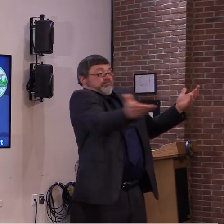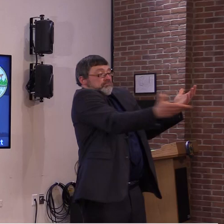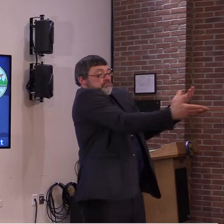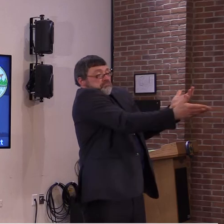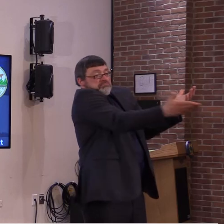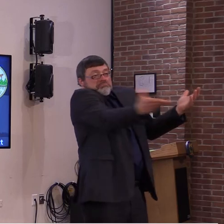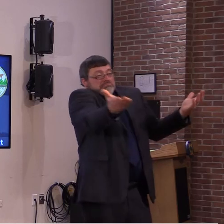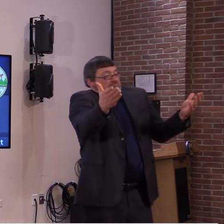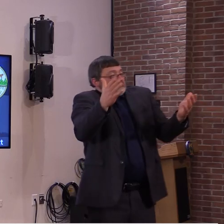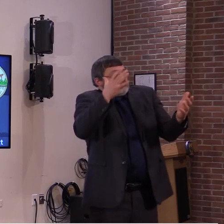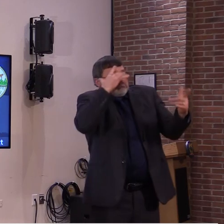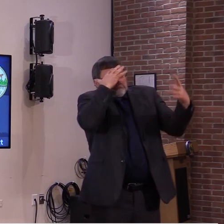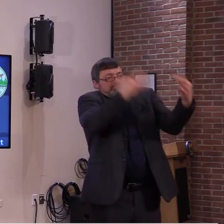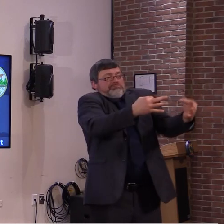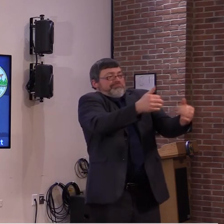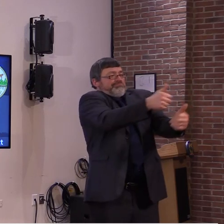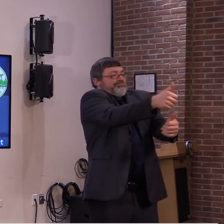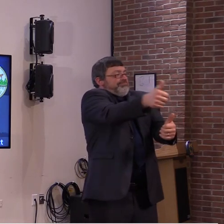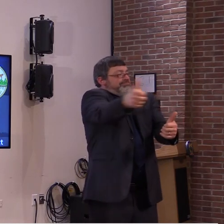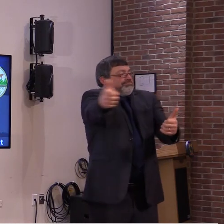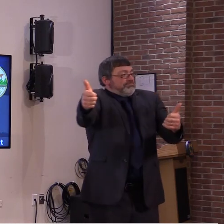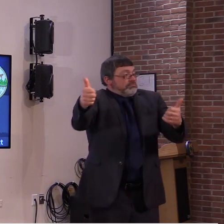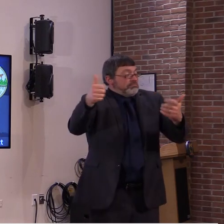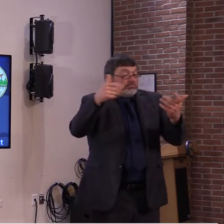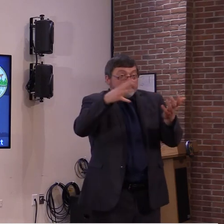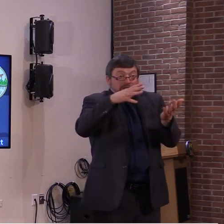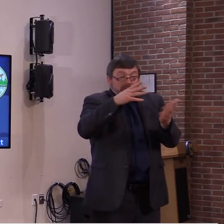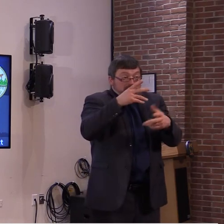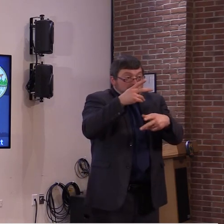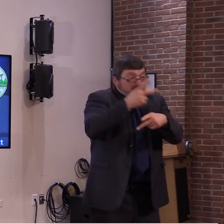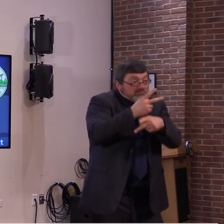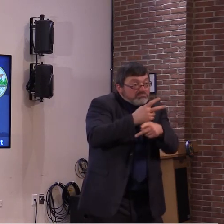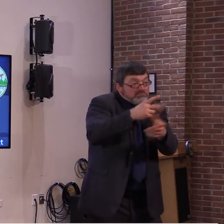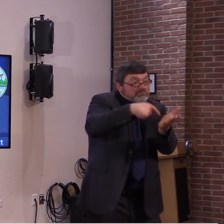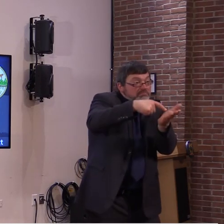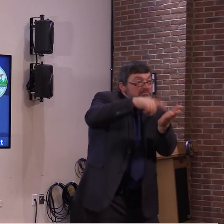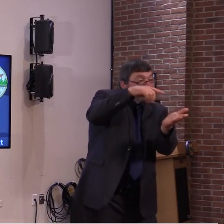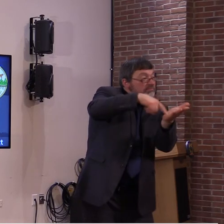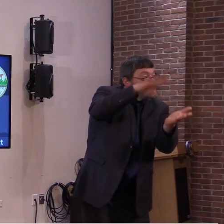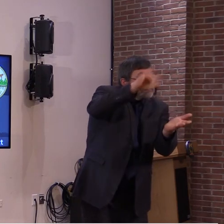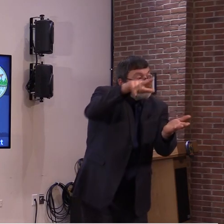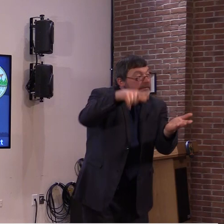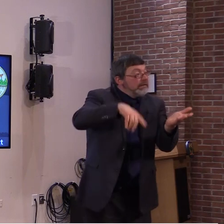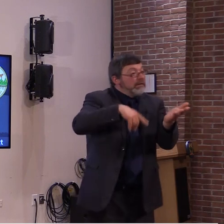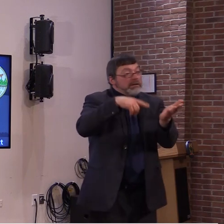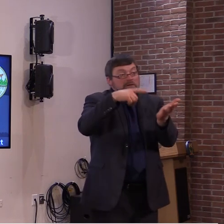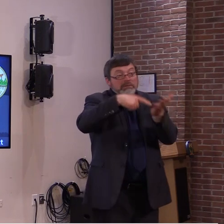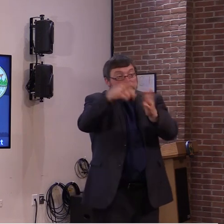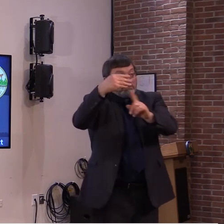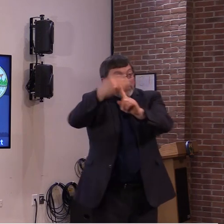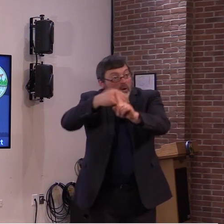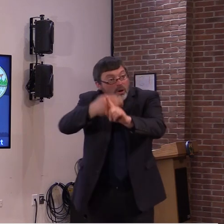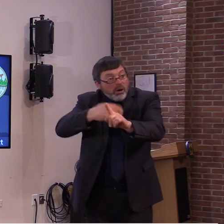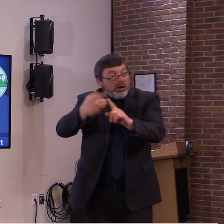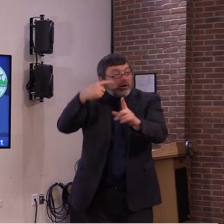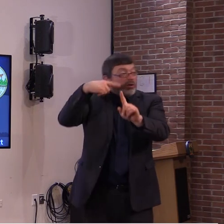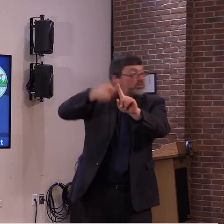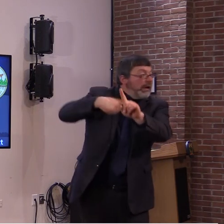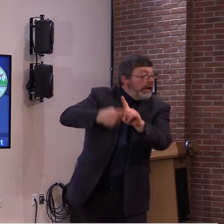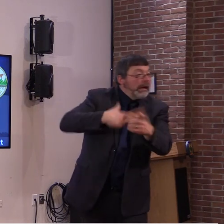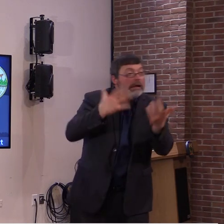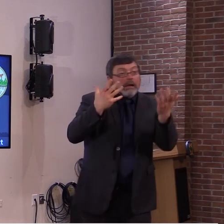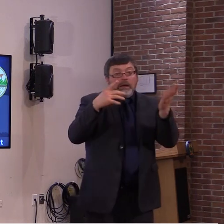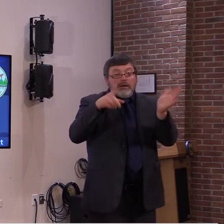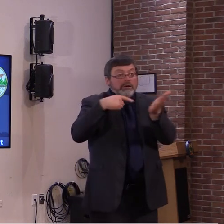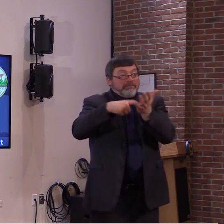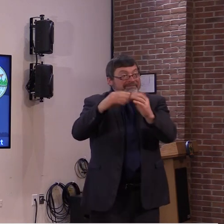they, you know, put food on the table and have a roof over their heads and so forth and so on, and then go from